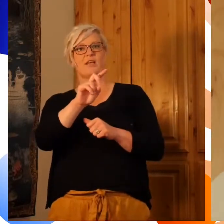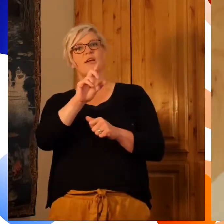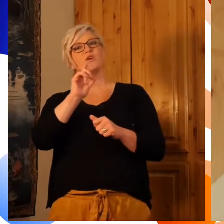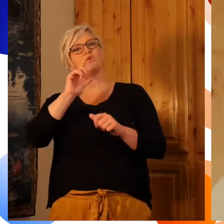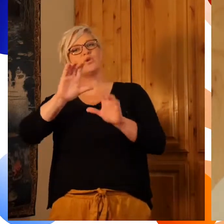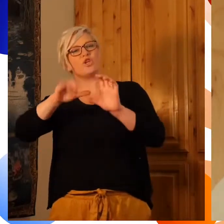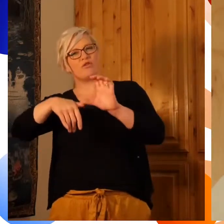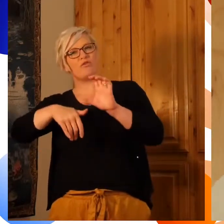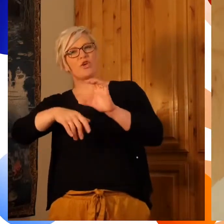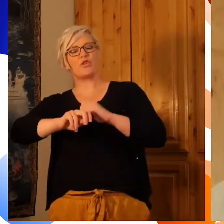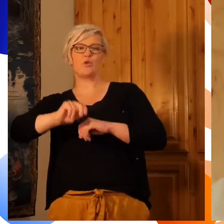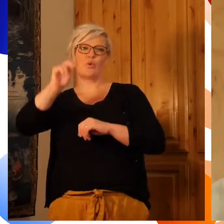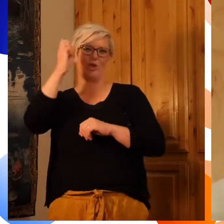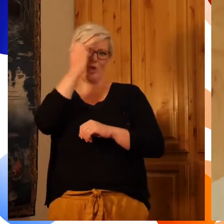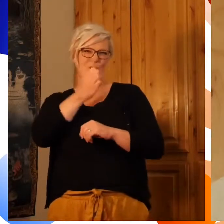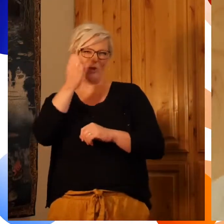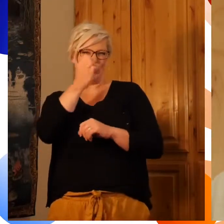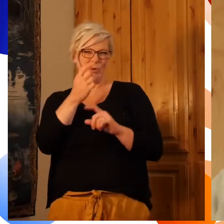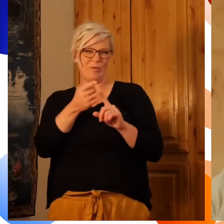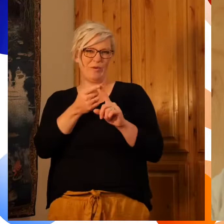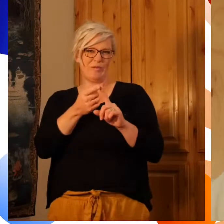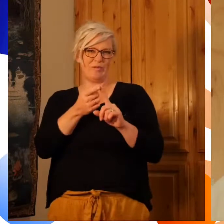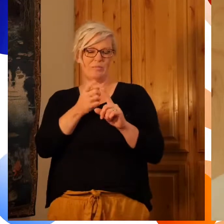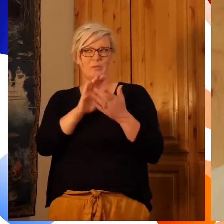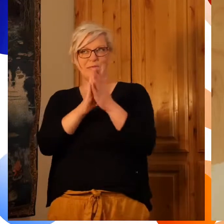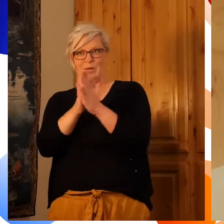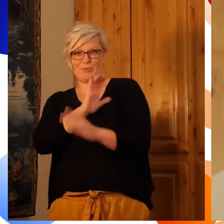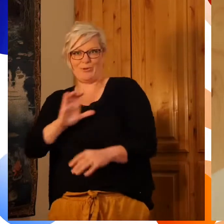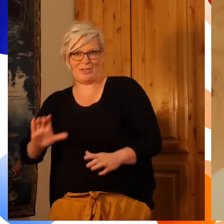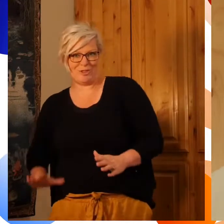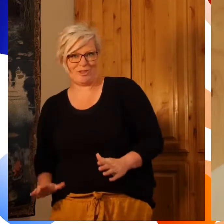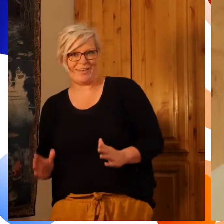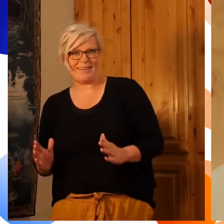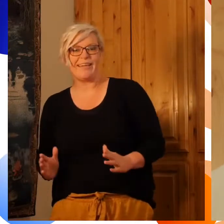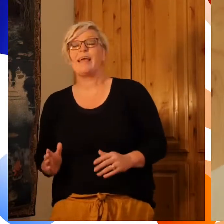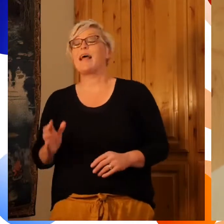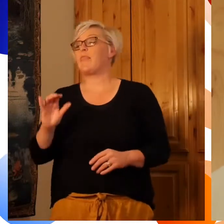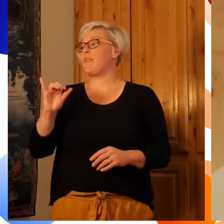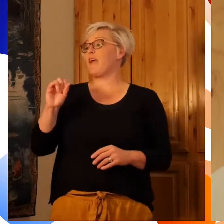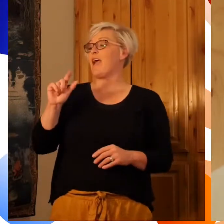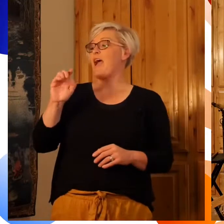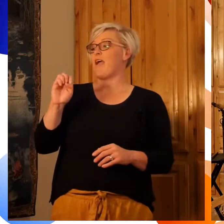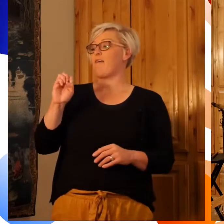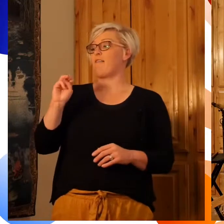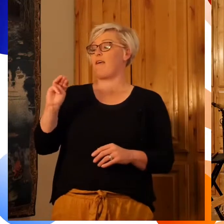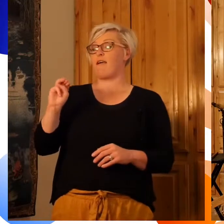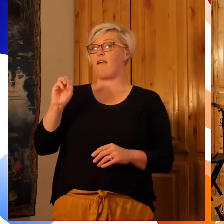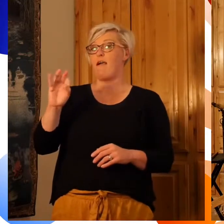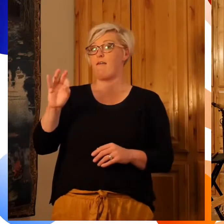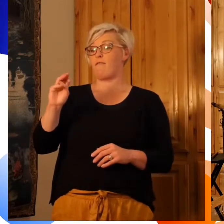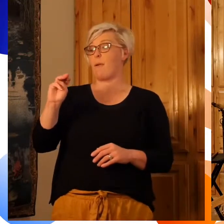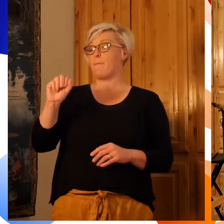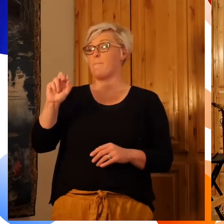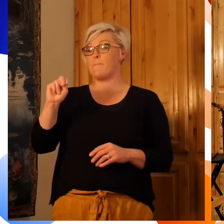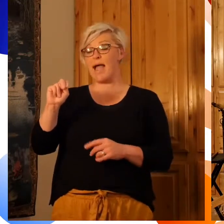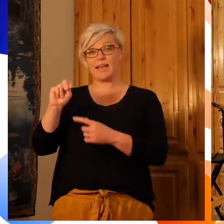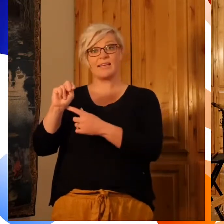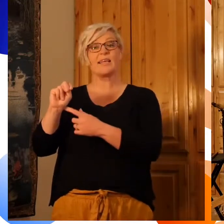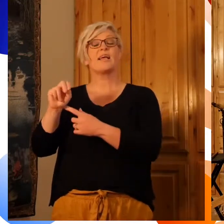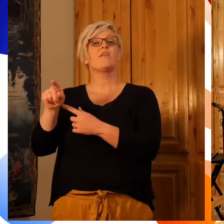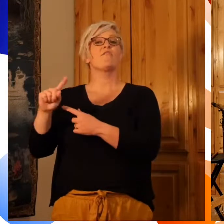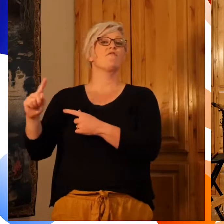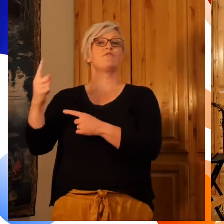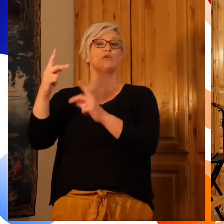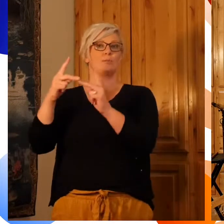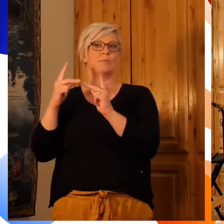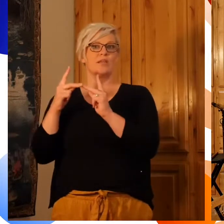Northern Europe from to Christianity. And the Isle of Man was one of the first places that Cúlam Cili went, and